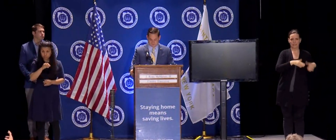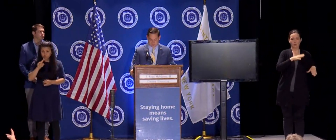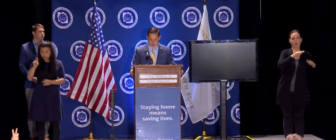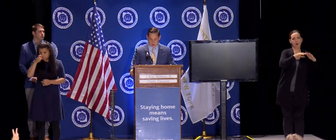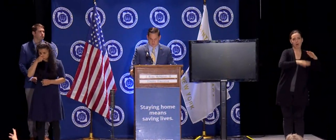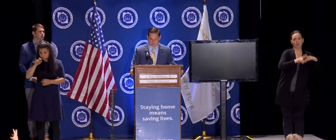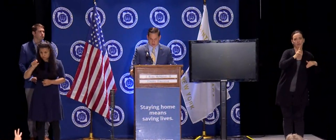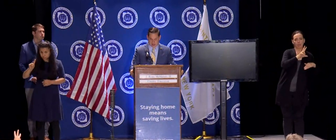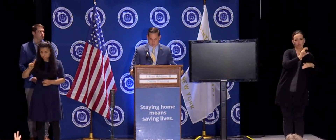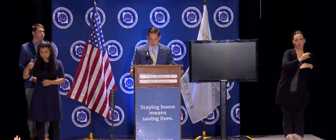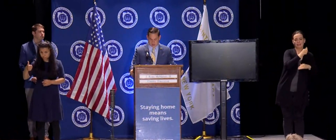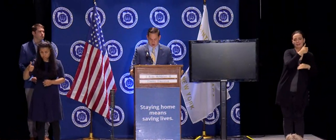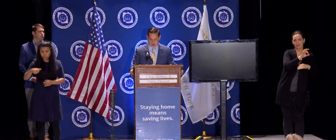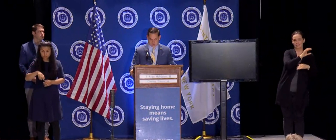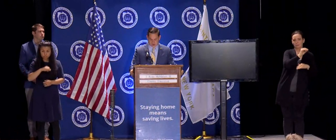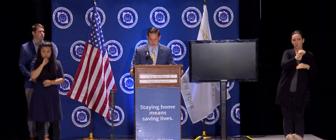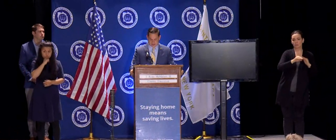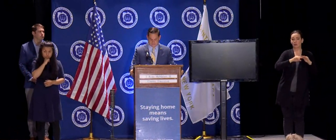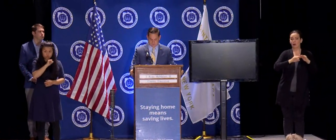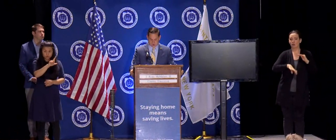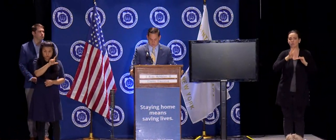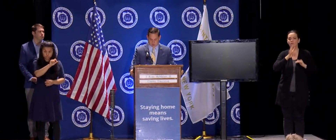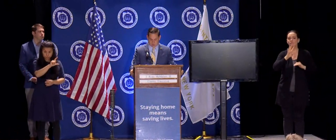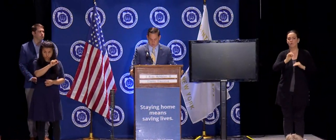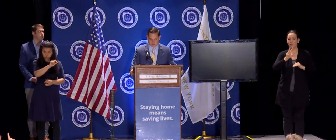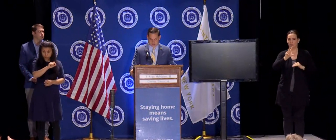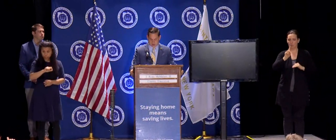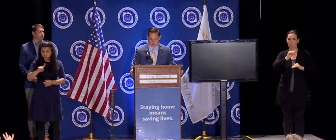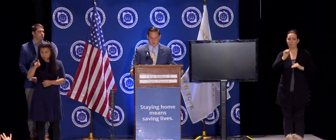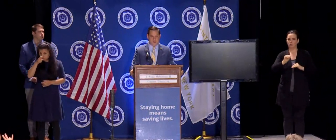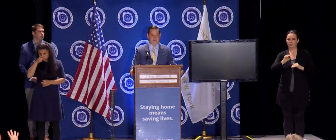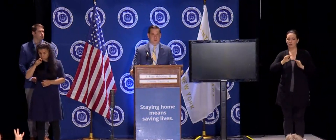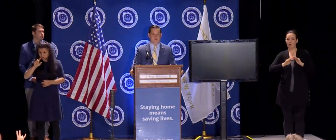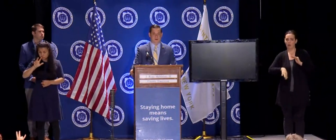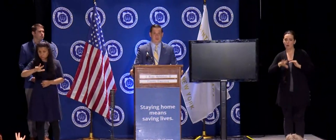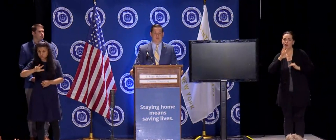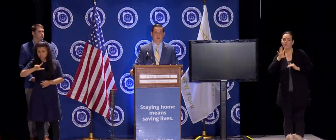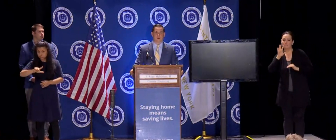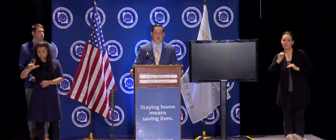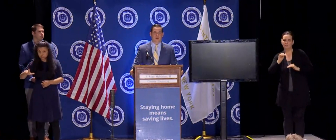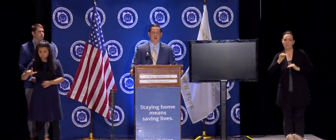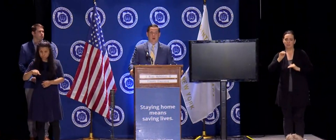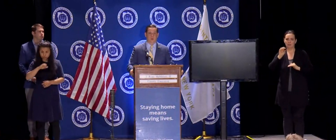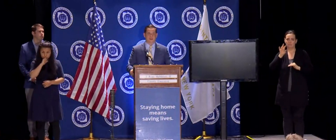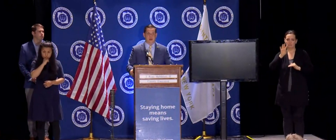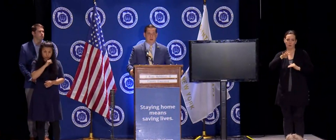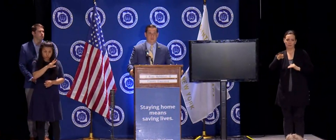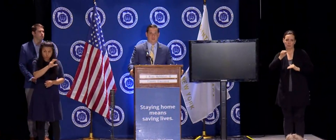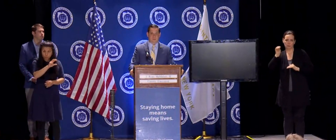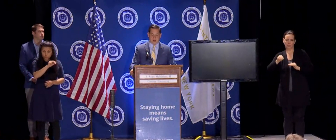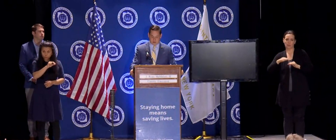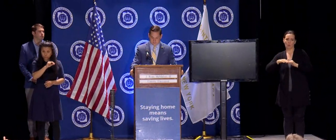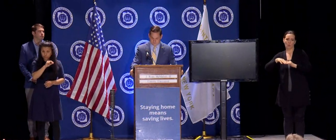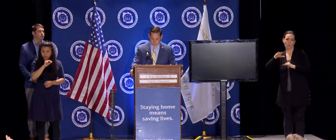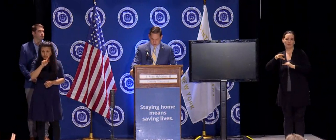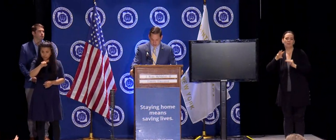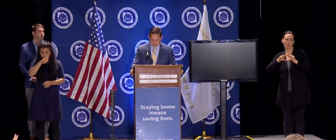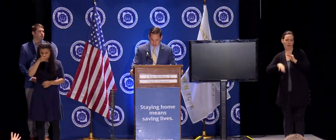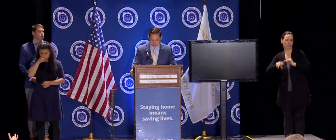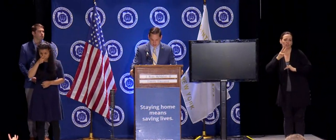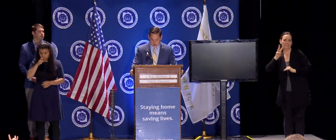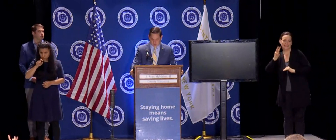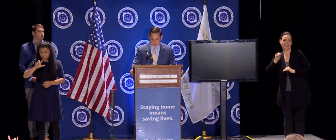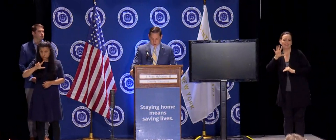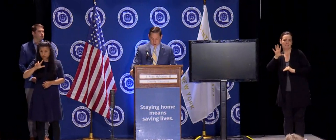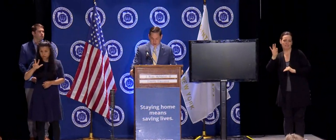50, 59% under 60, 41% over 60 years of age. Breakdown by municipality,